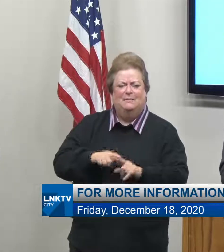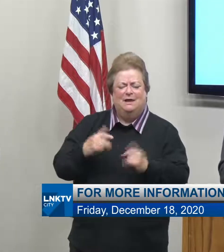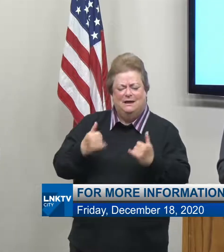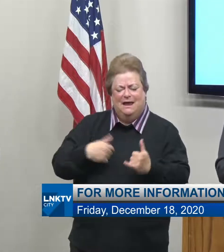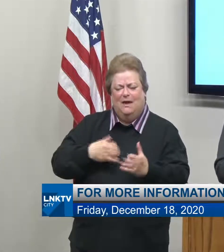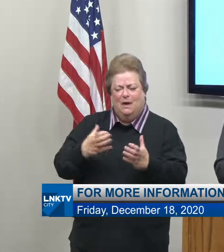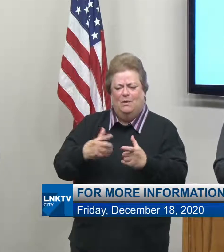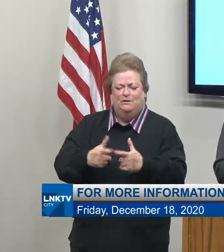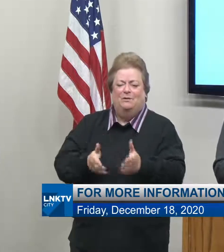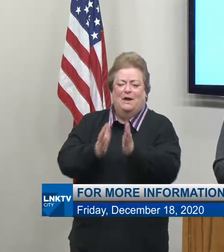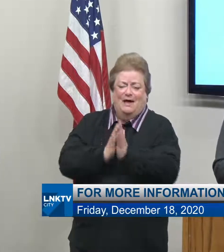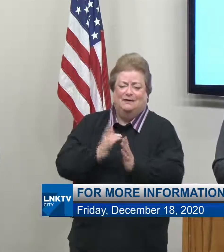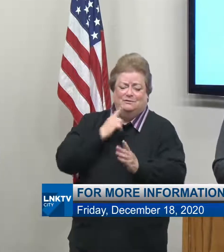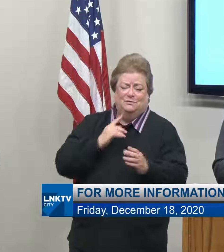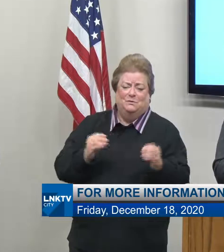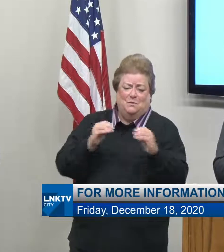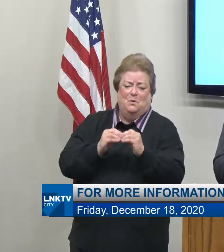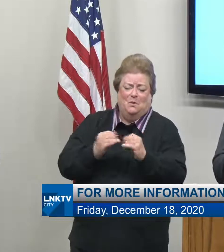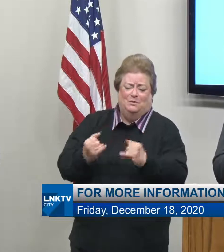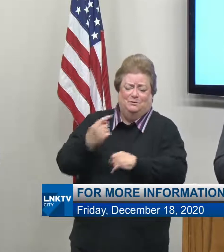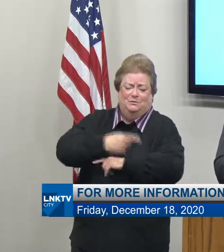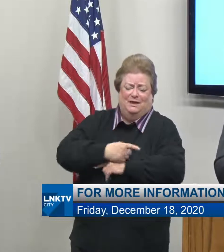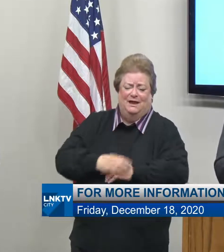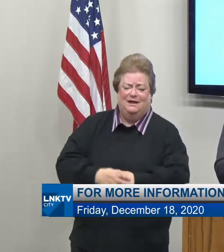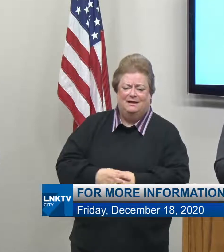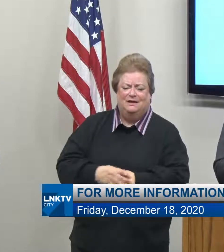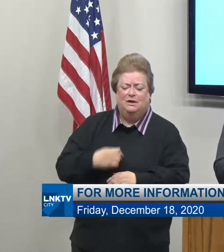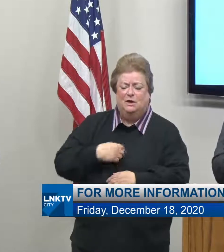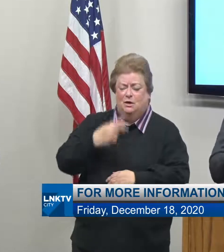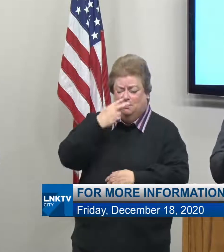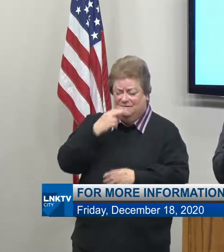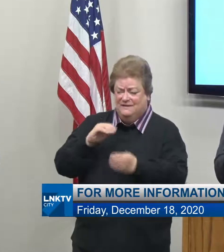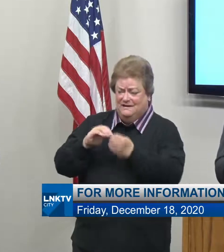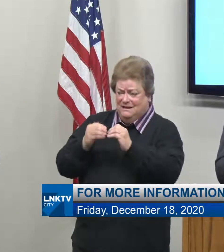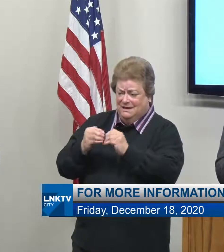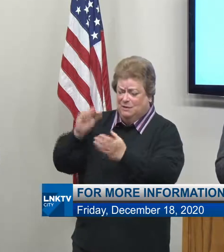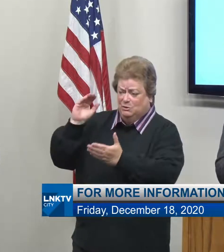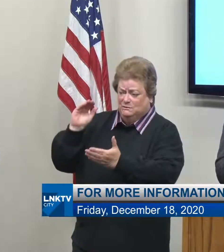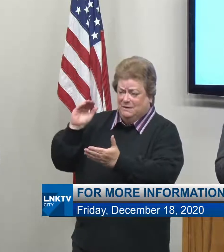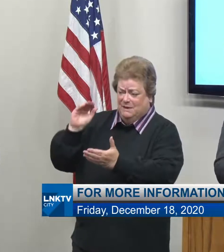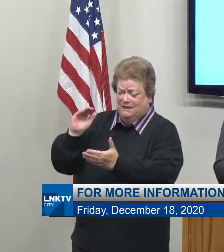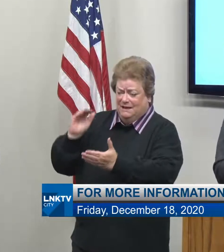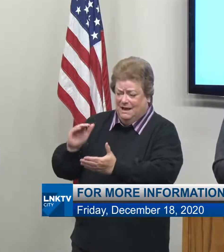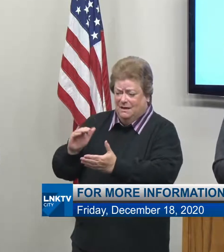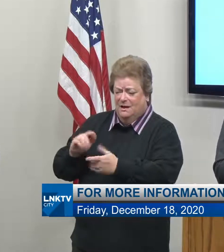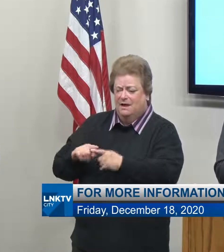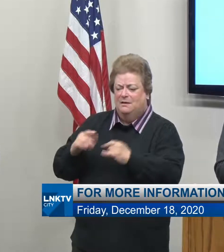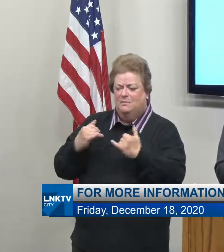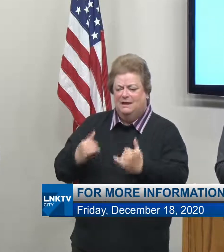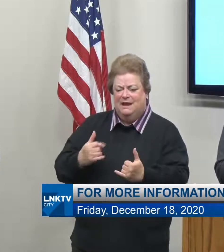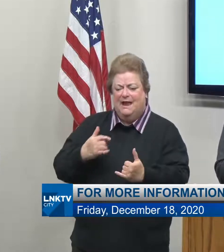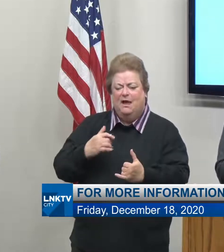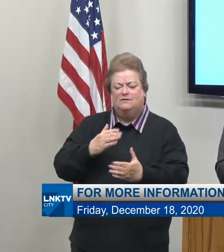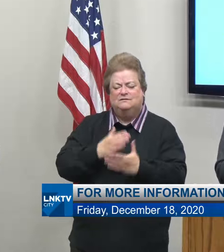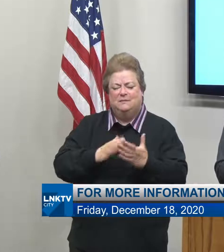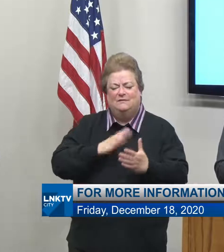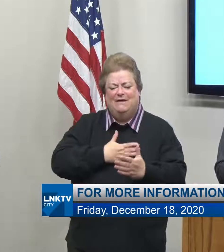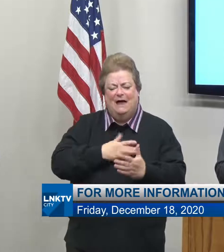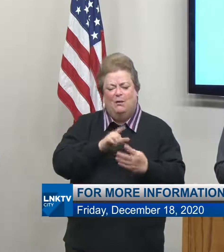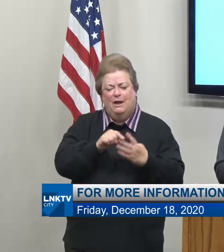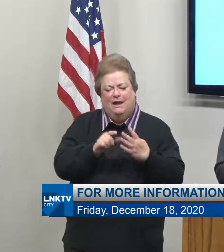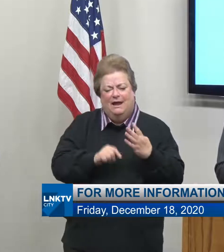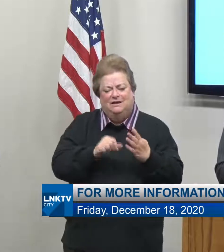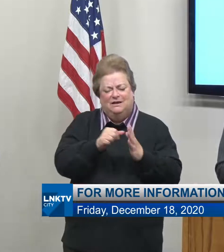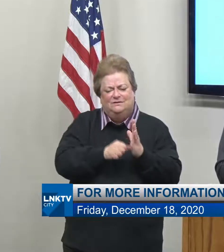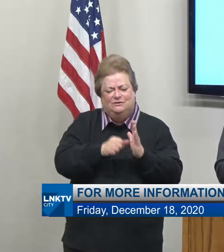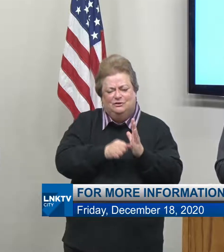today. As we have been able to see those case numbers come down, we've been able to open up to some of our elective cases, the ones that are